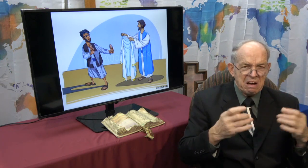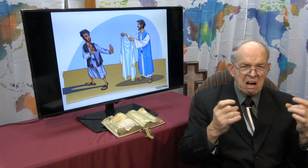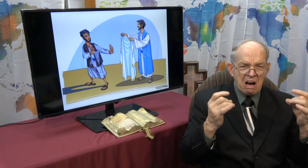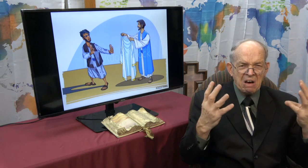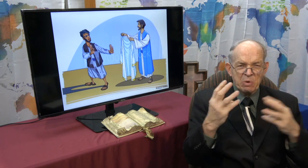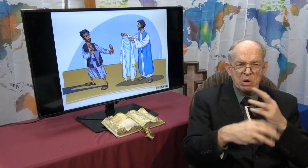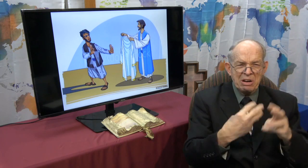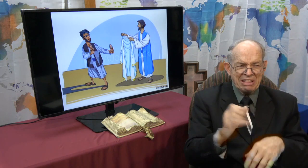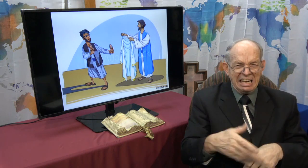afterwards,